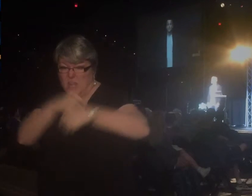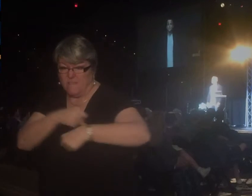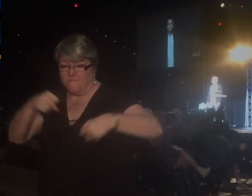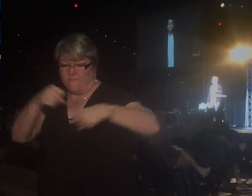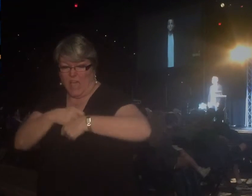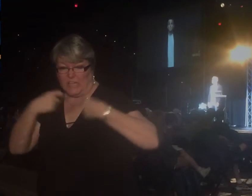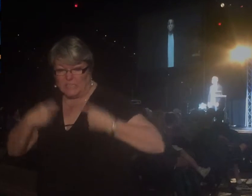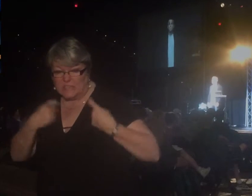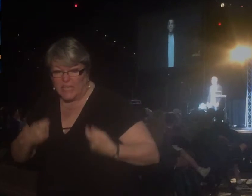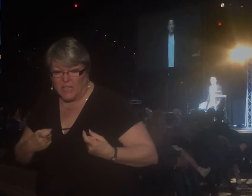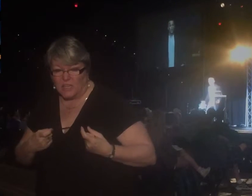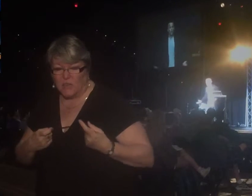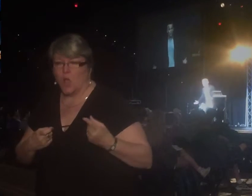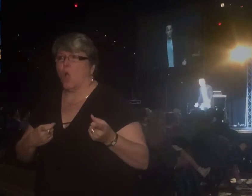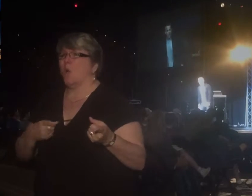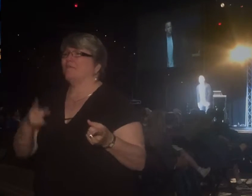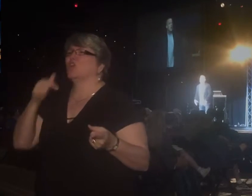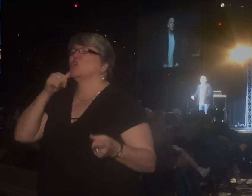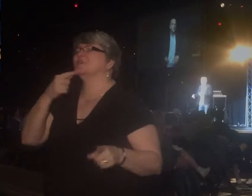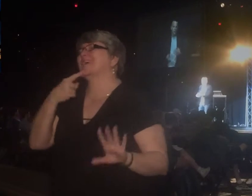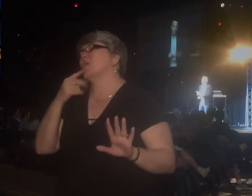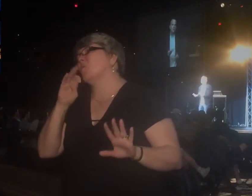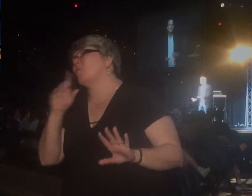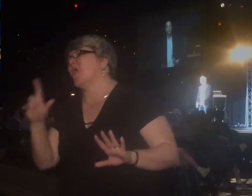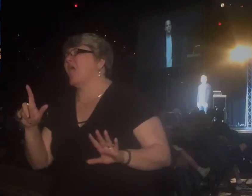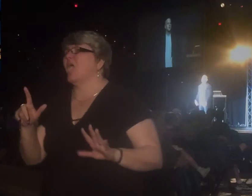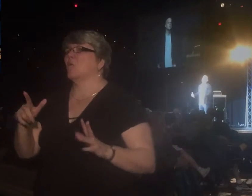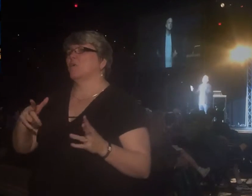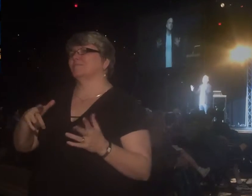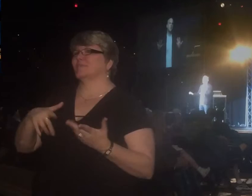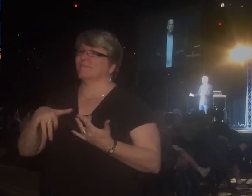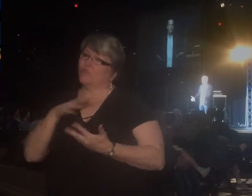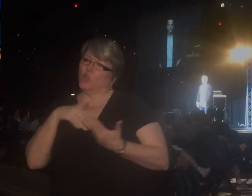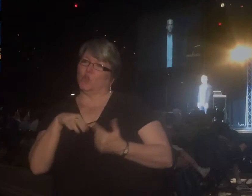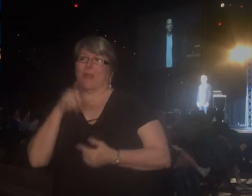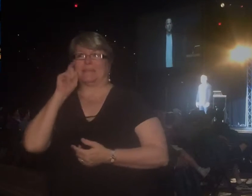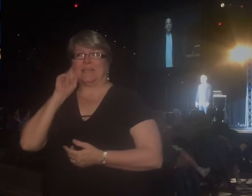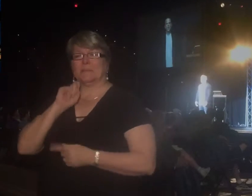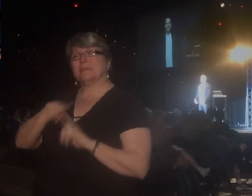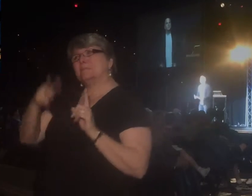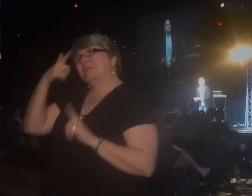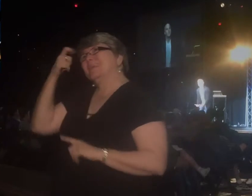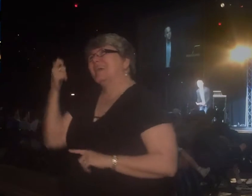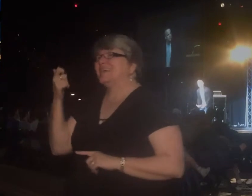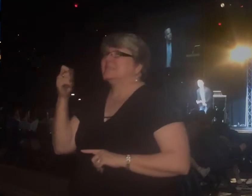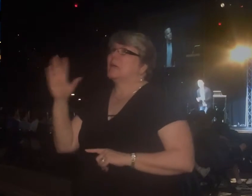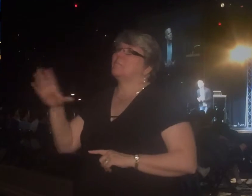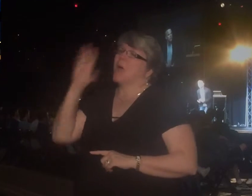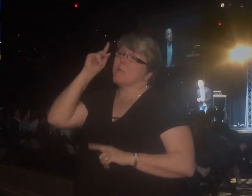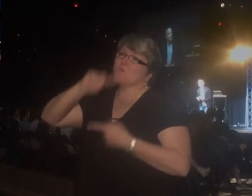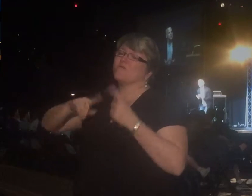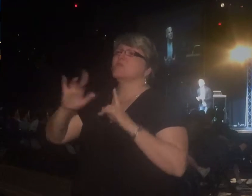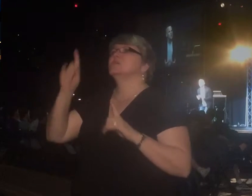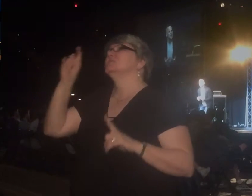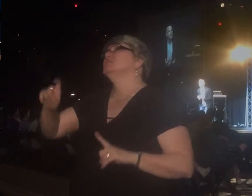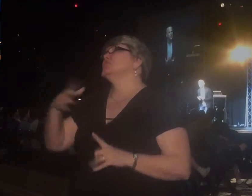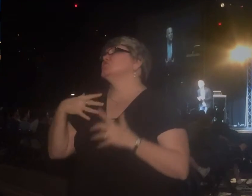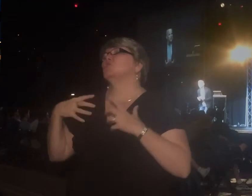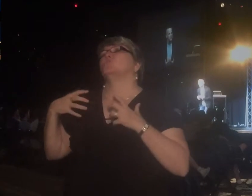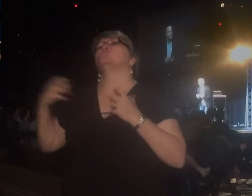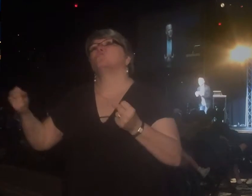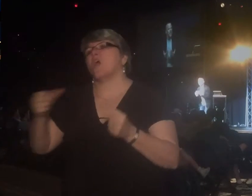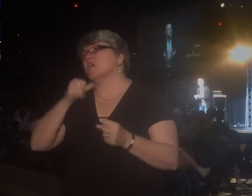he fighting against sin? I'll hear a girl say, well, we're fooling around sexually, but it's because my boyfriend his needs are